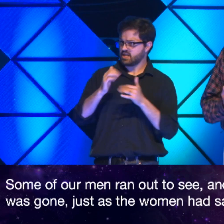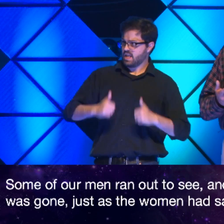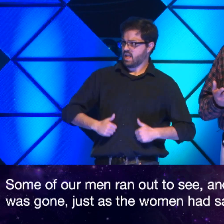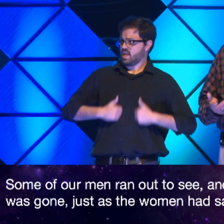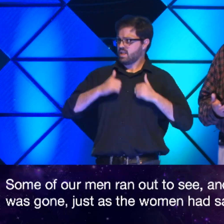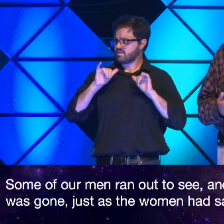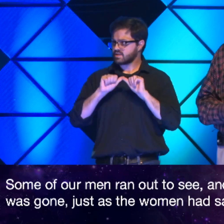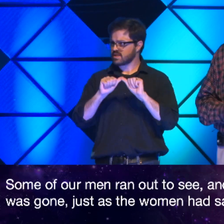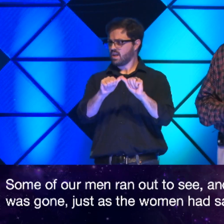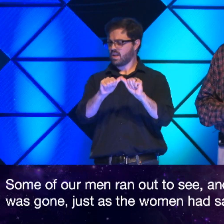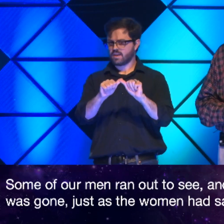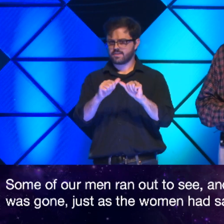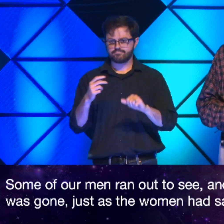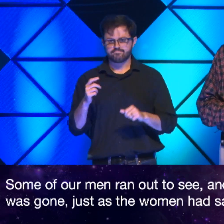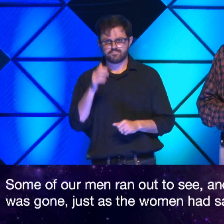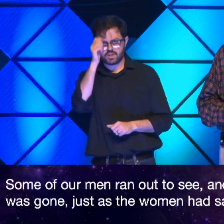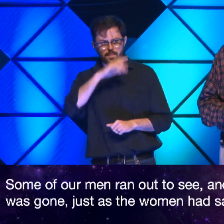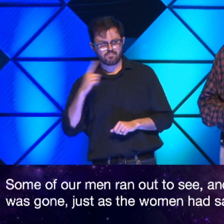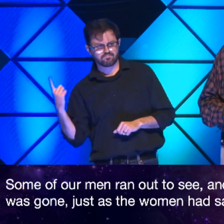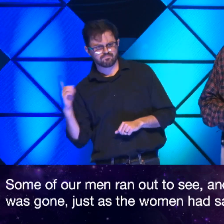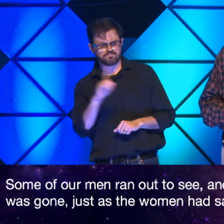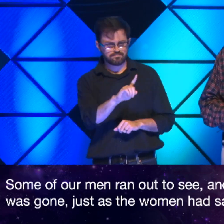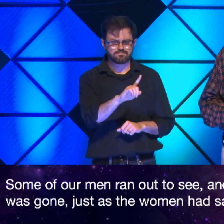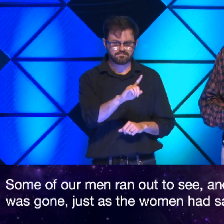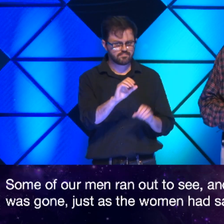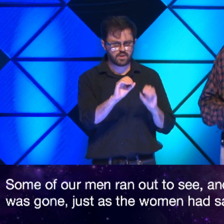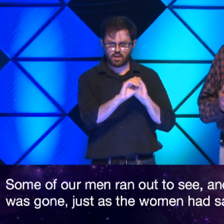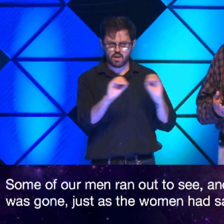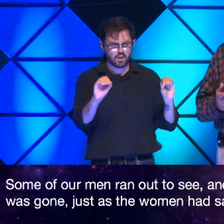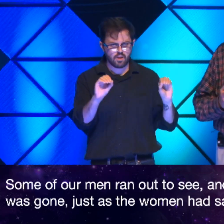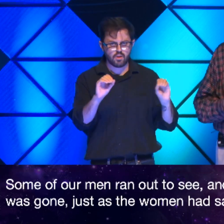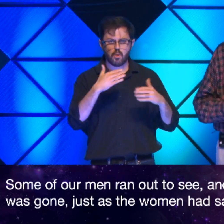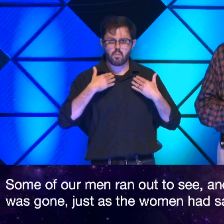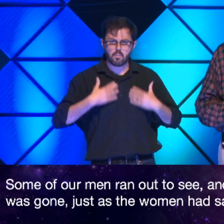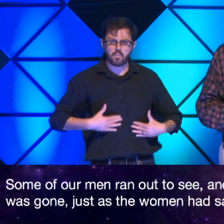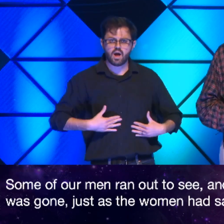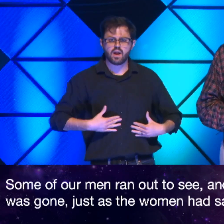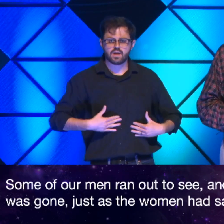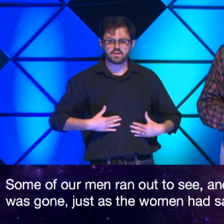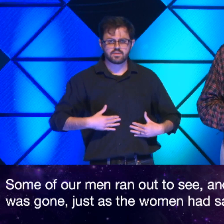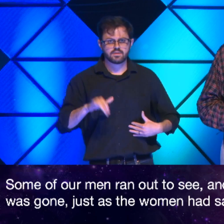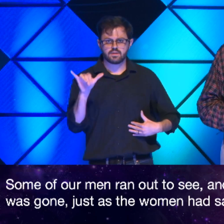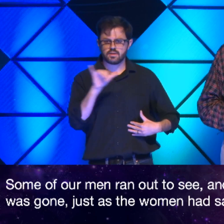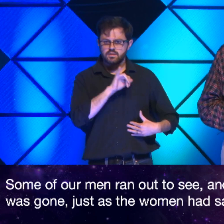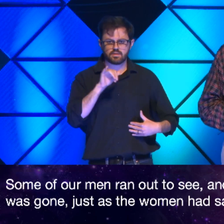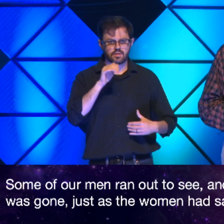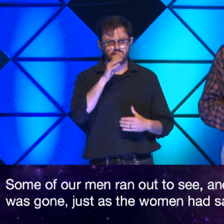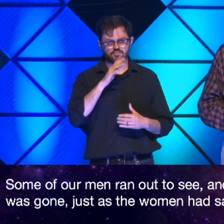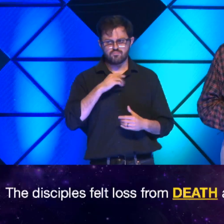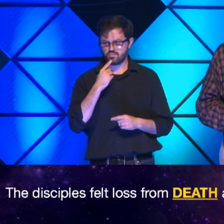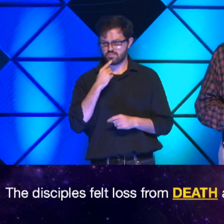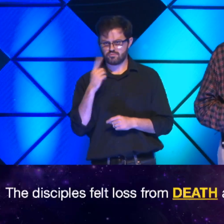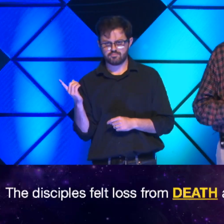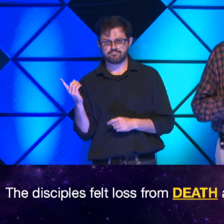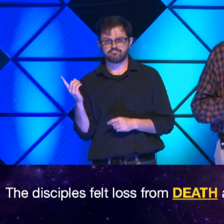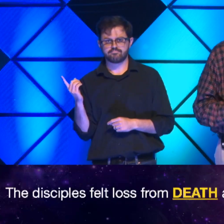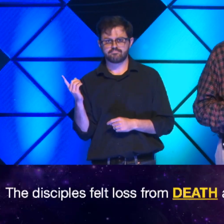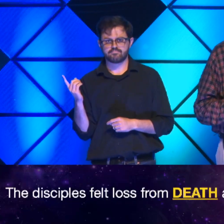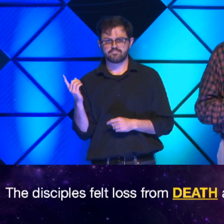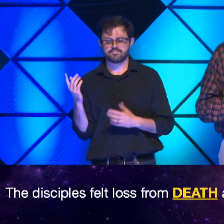see, and sure enough, his body was gone, just as the woman had said.